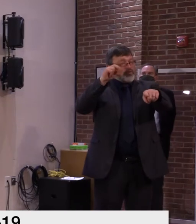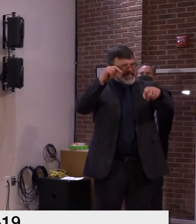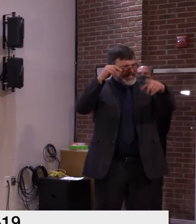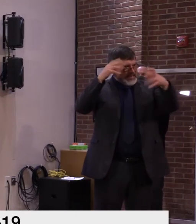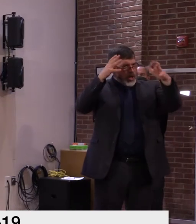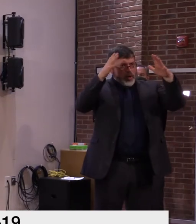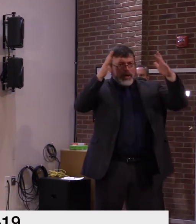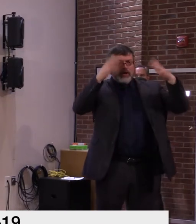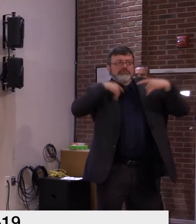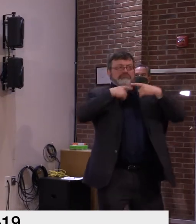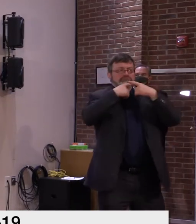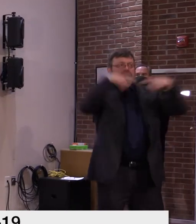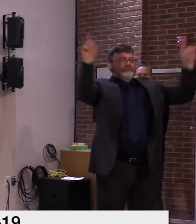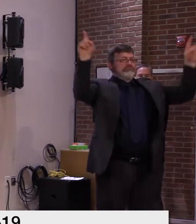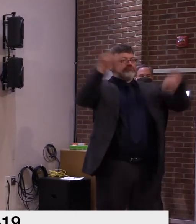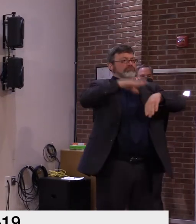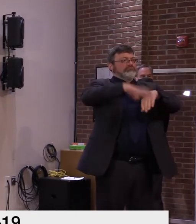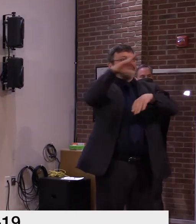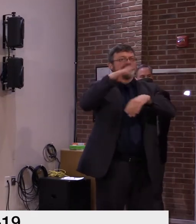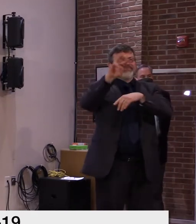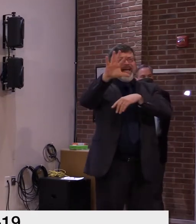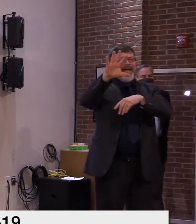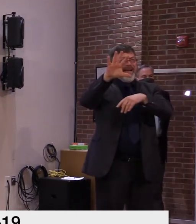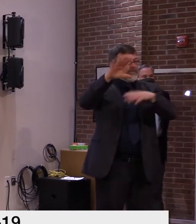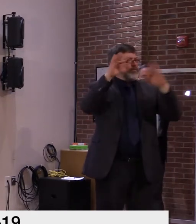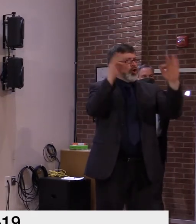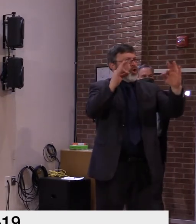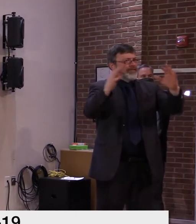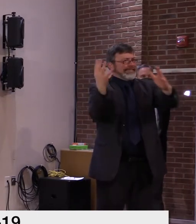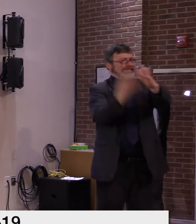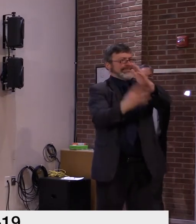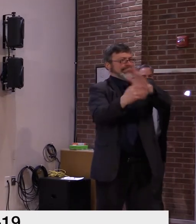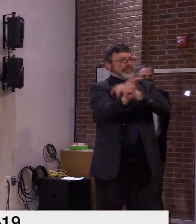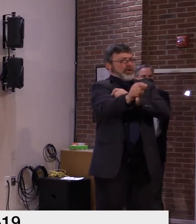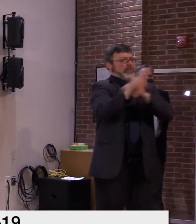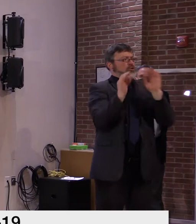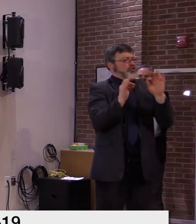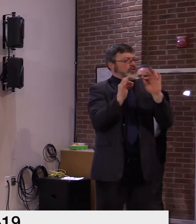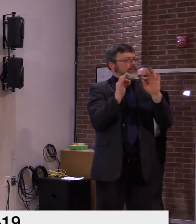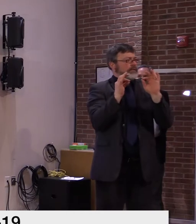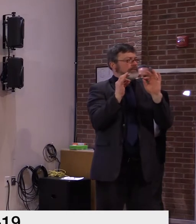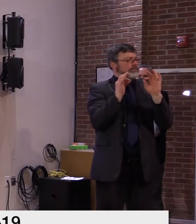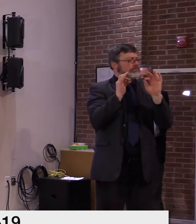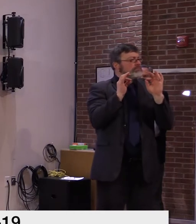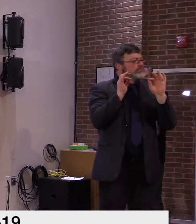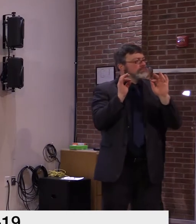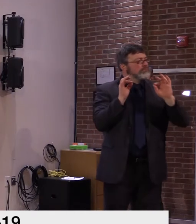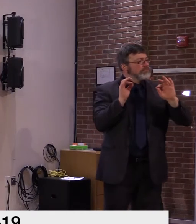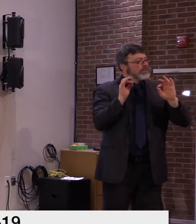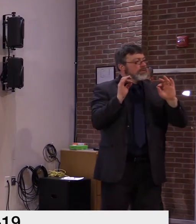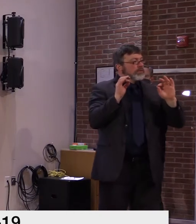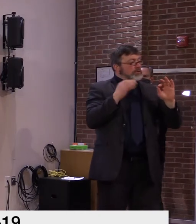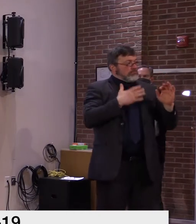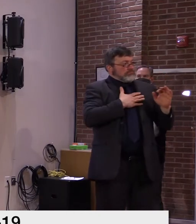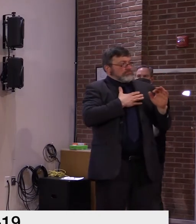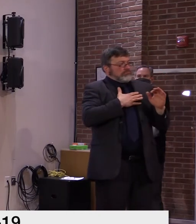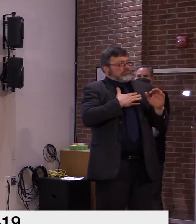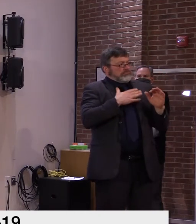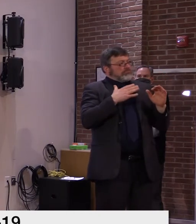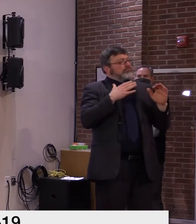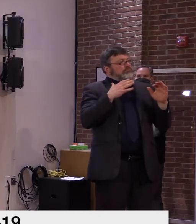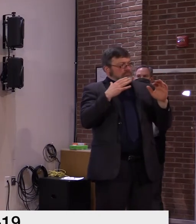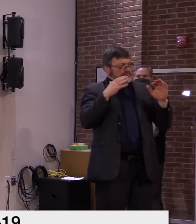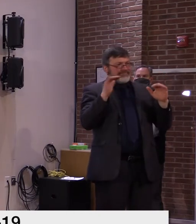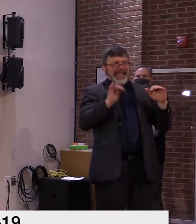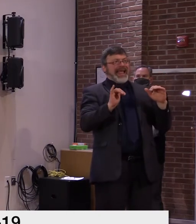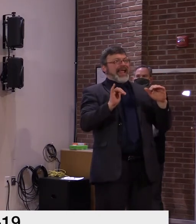through as well. So, again, we want to continue down with our approach that we've been taking,